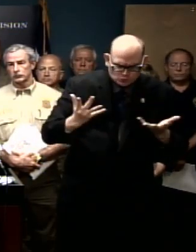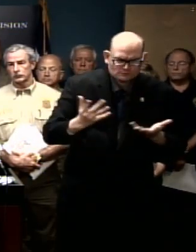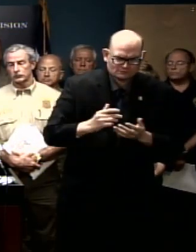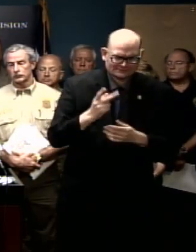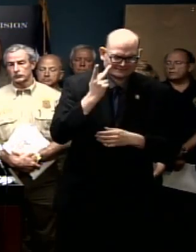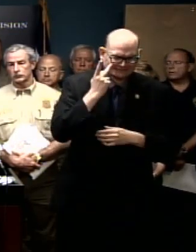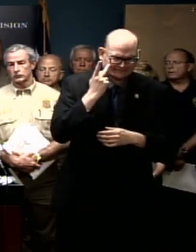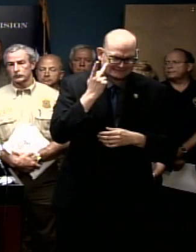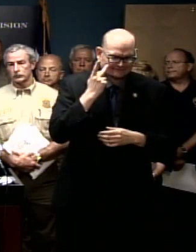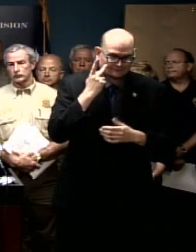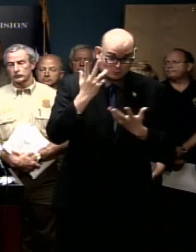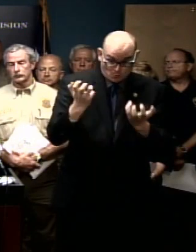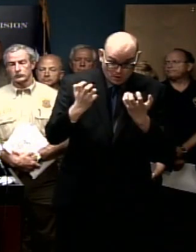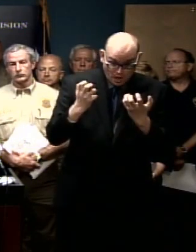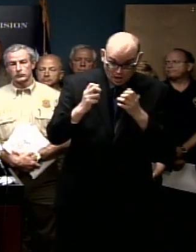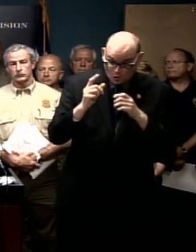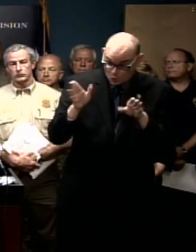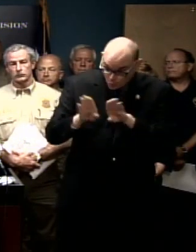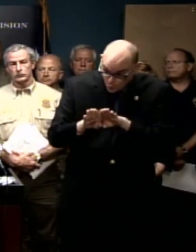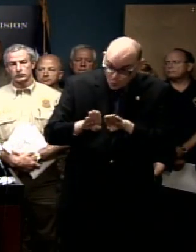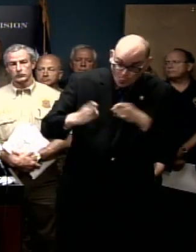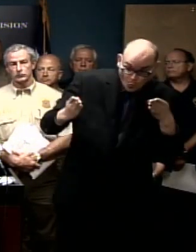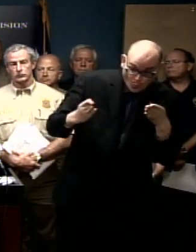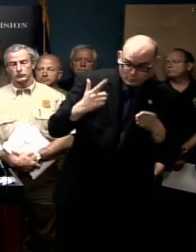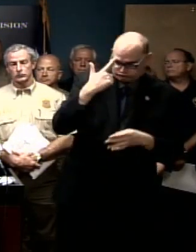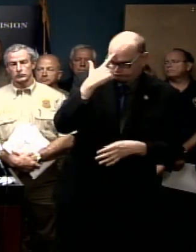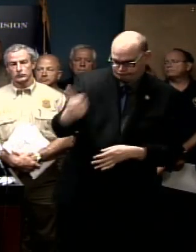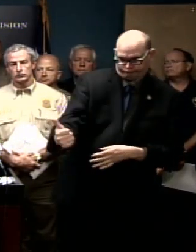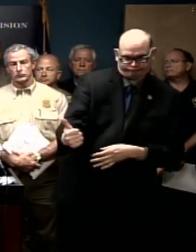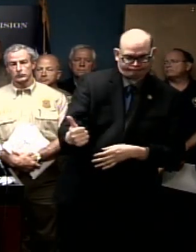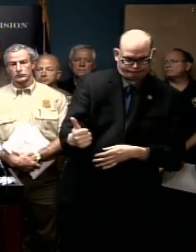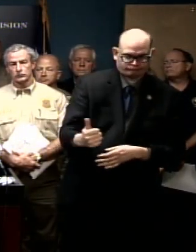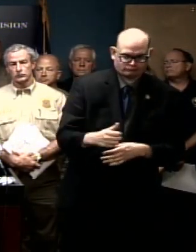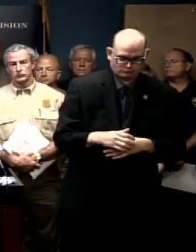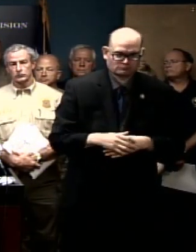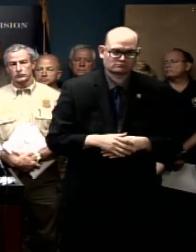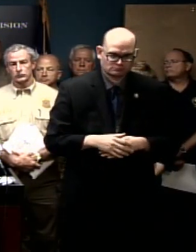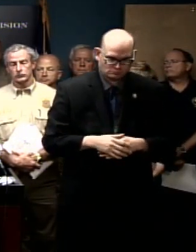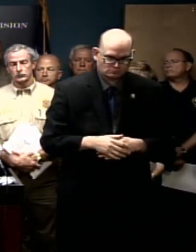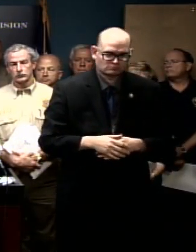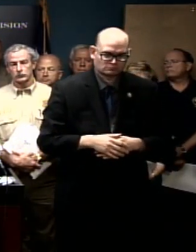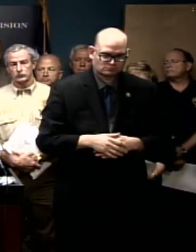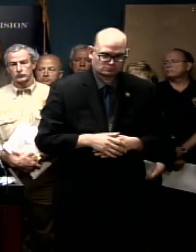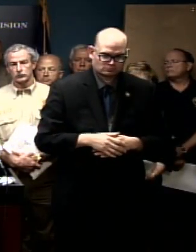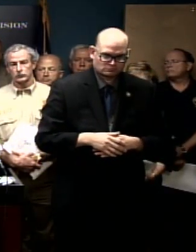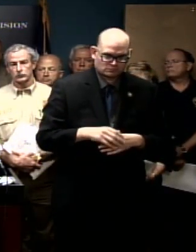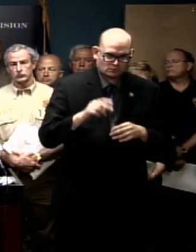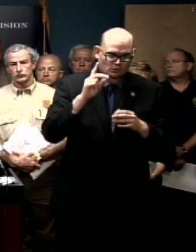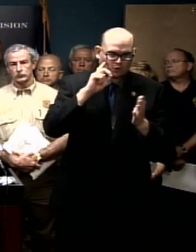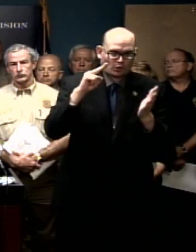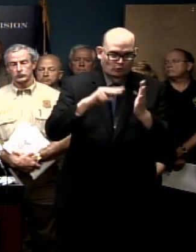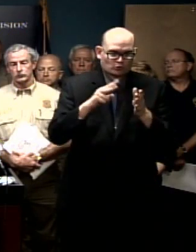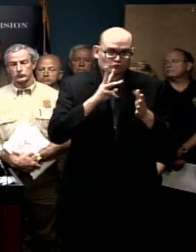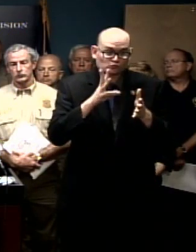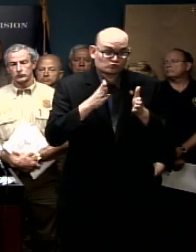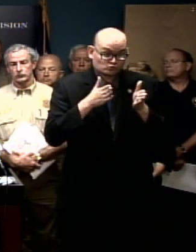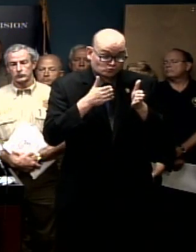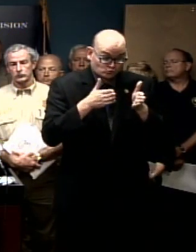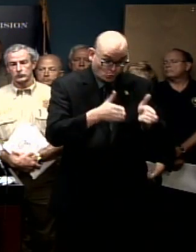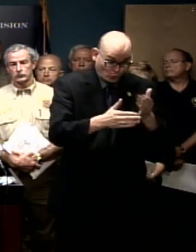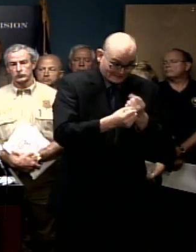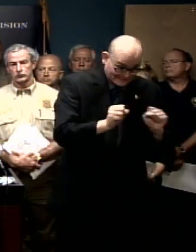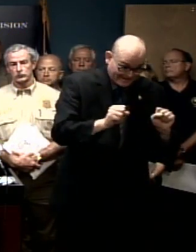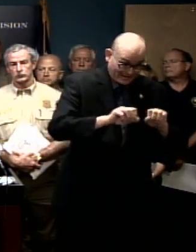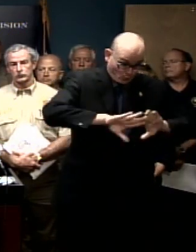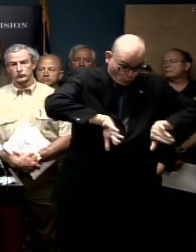reopen or whether they decide to stay closed. That along will go with what the information that they have in terms of roads. So we would like to see them work together, and so